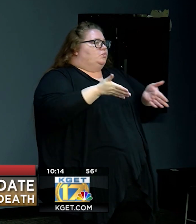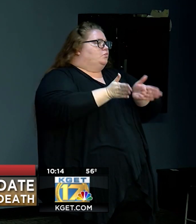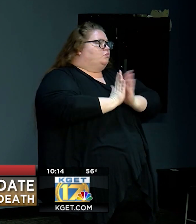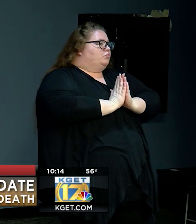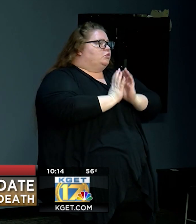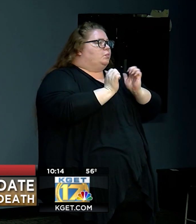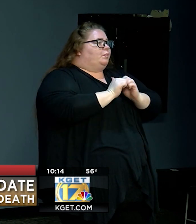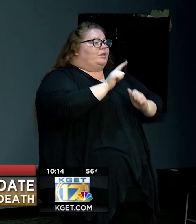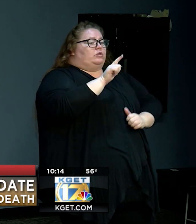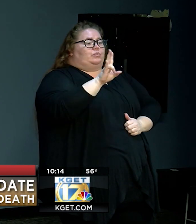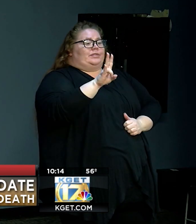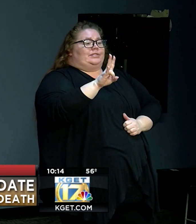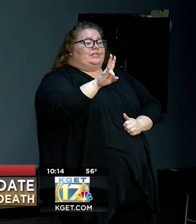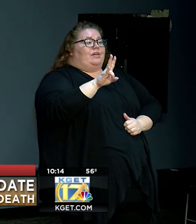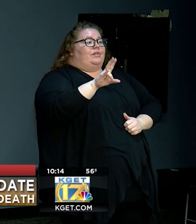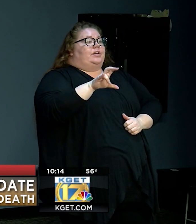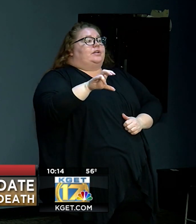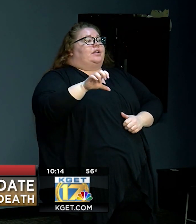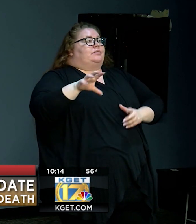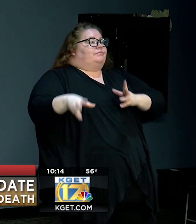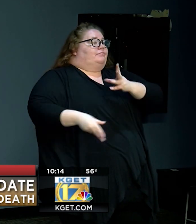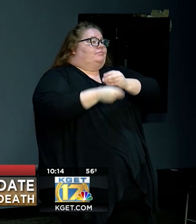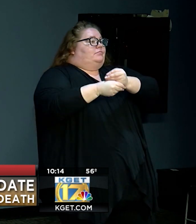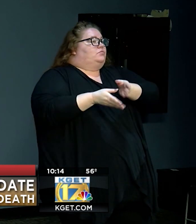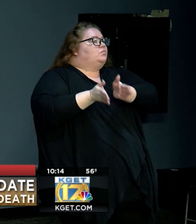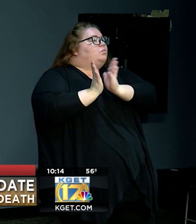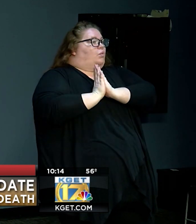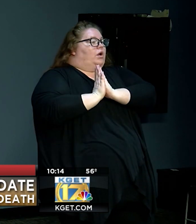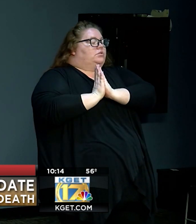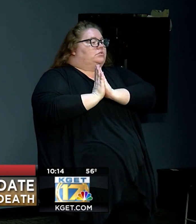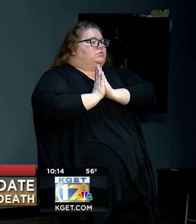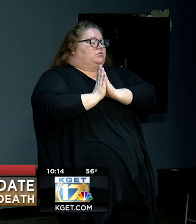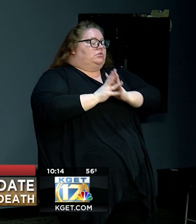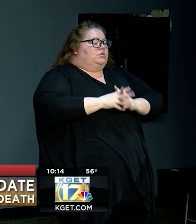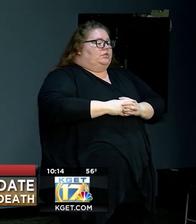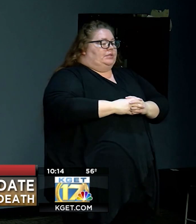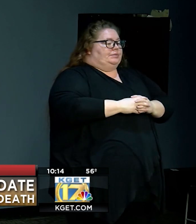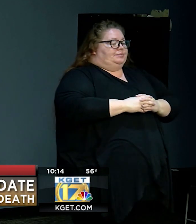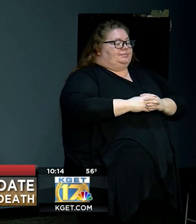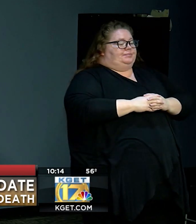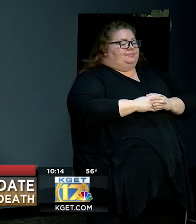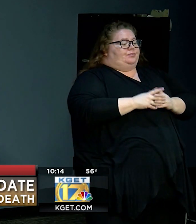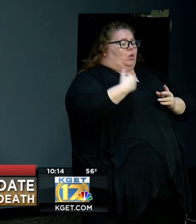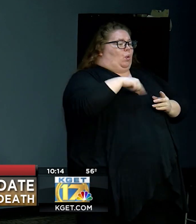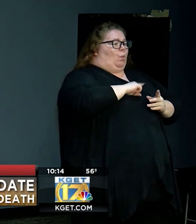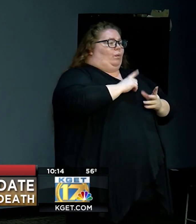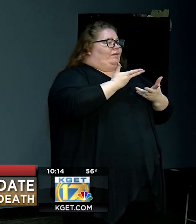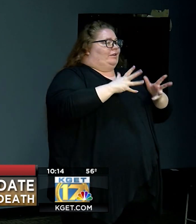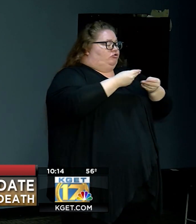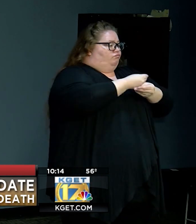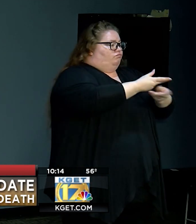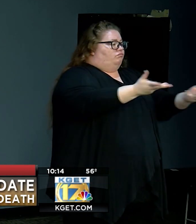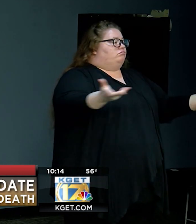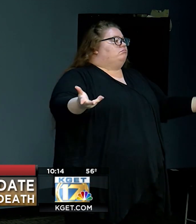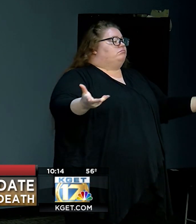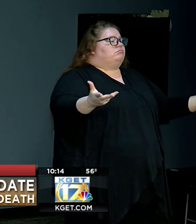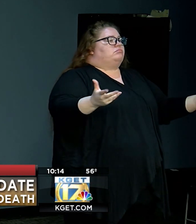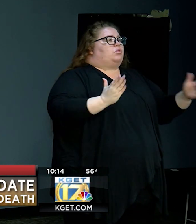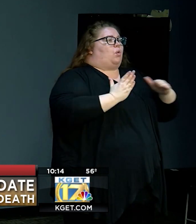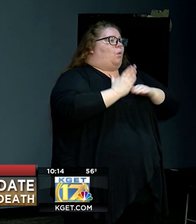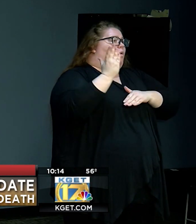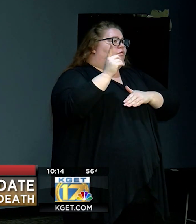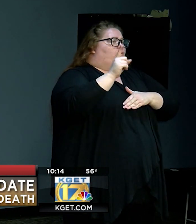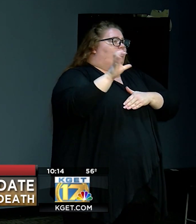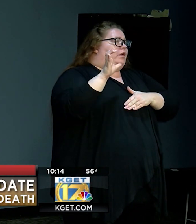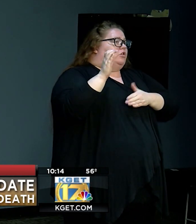27 additional requests pending as of today. We have distributed more than